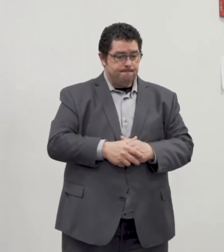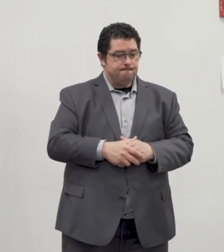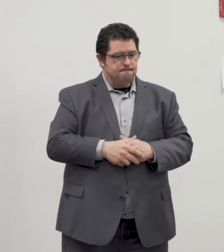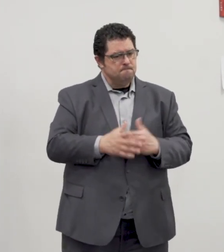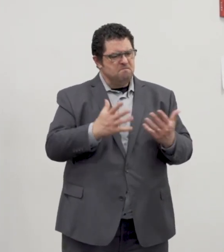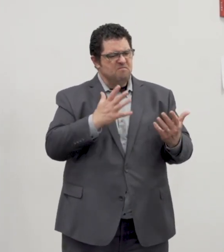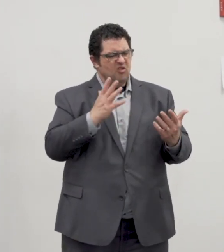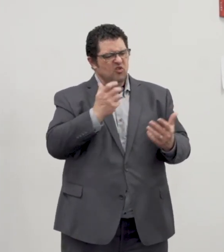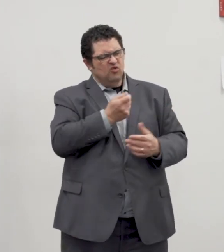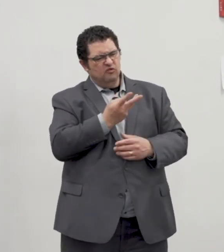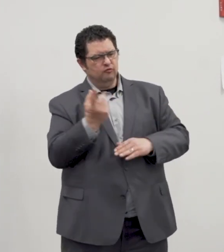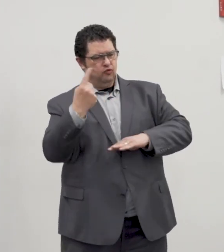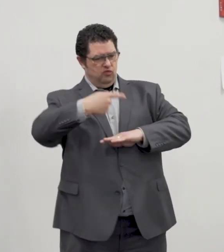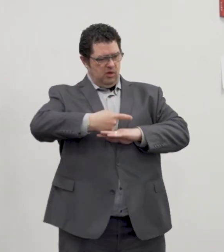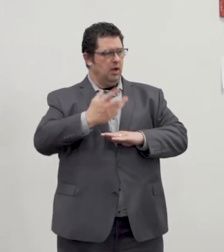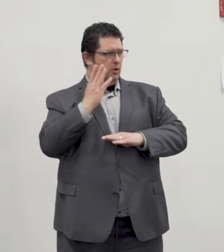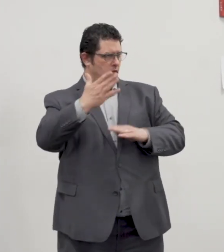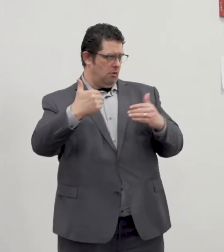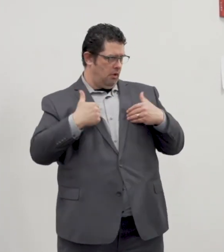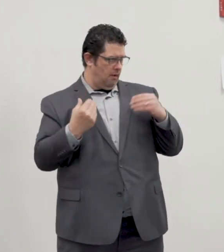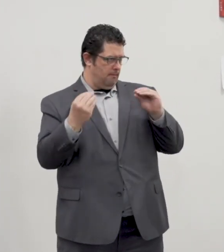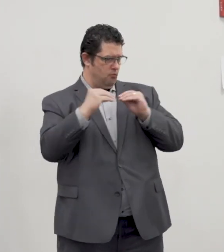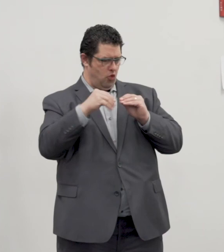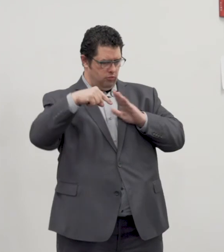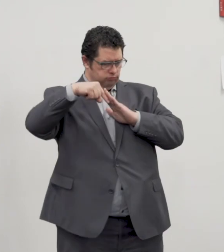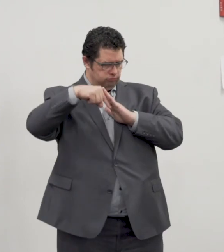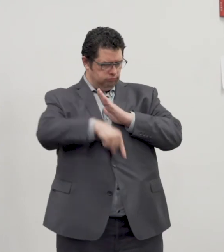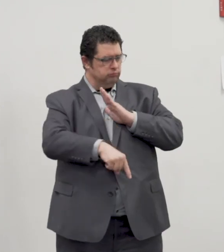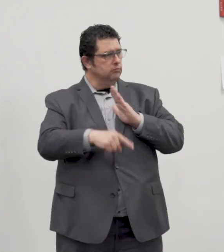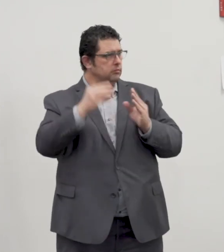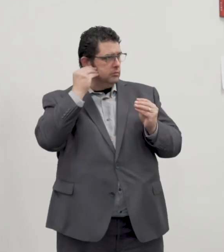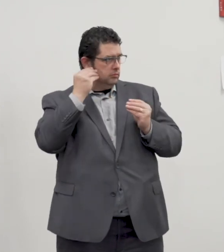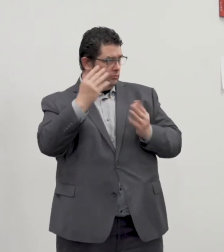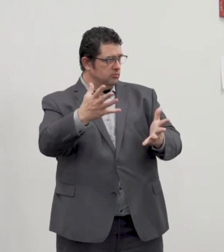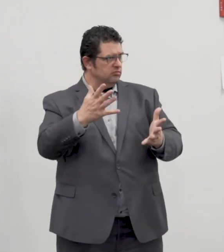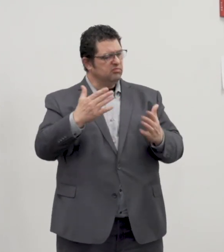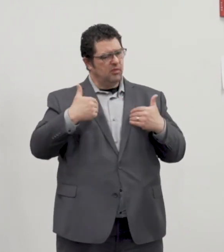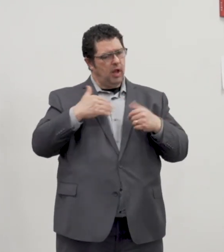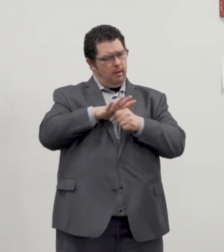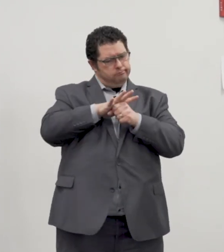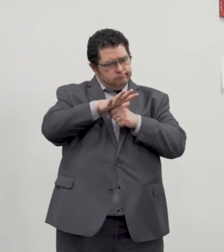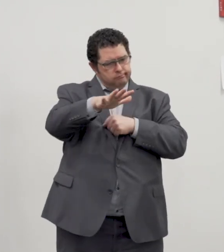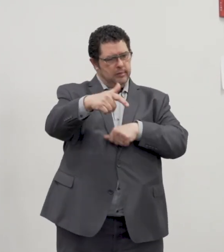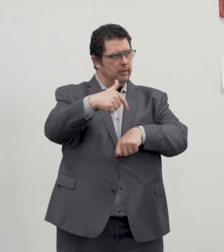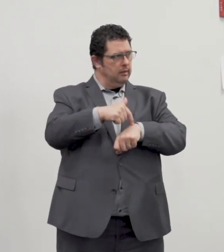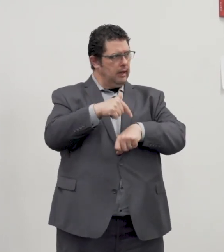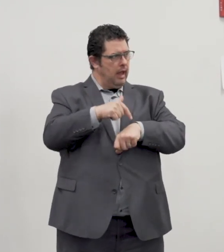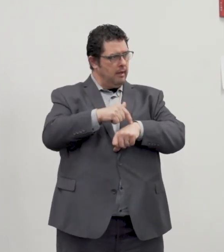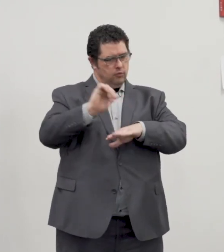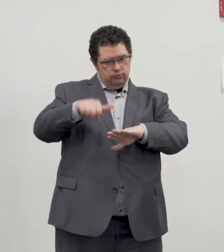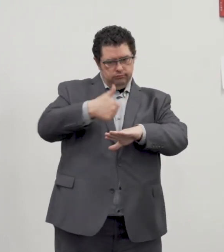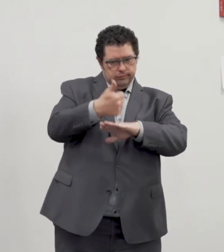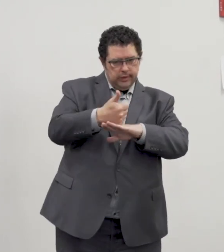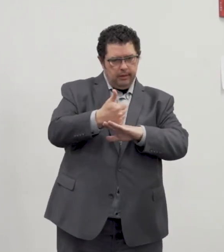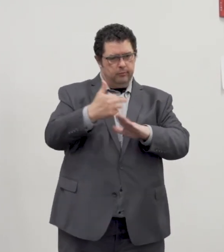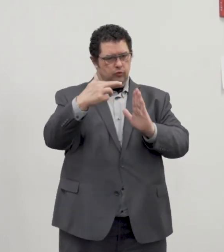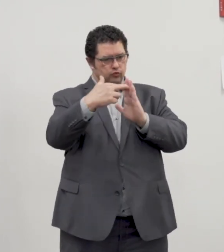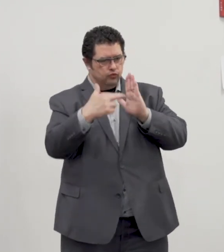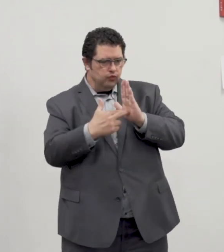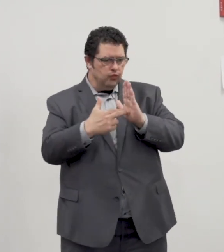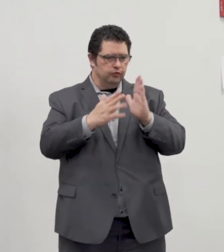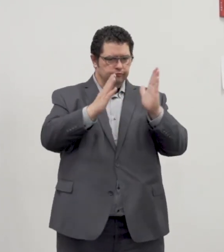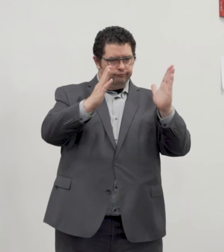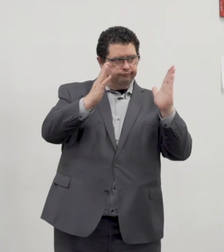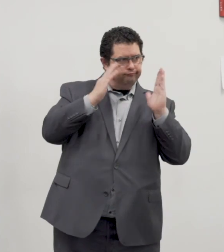moving forward in the next couple of days, and you should have plenty of time to implement those guidelines before May 18th.